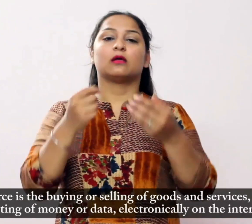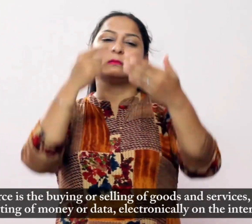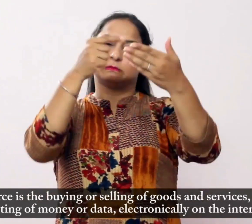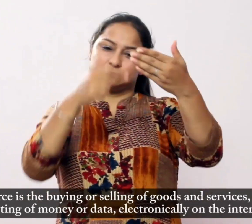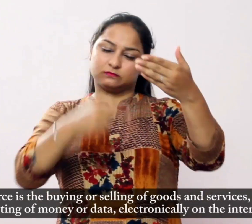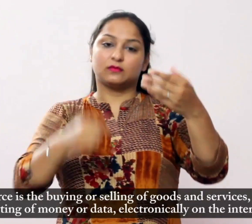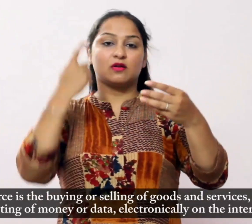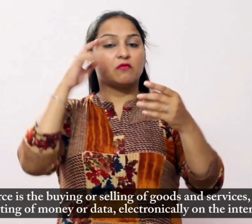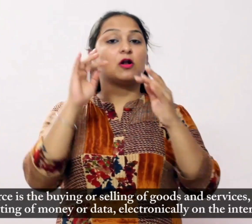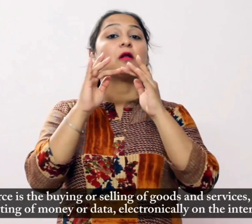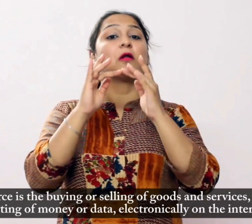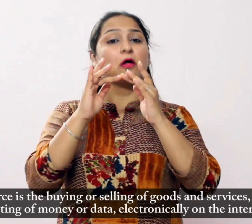internet.